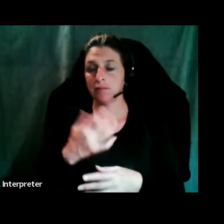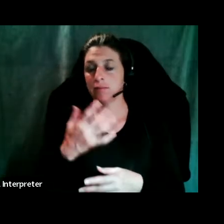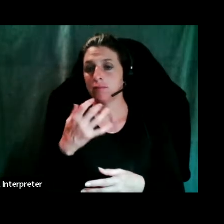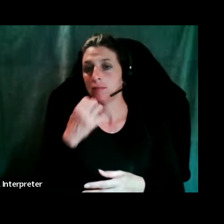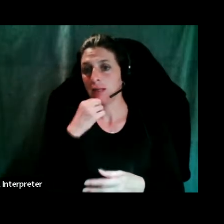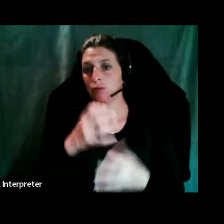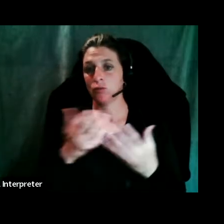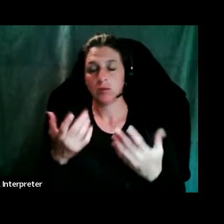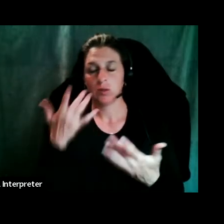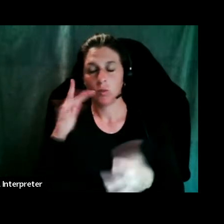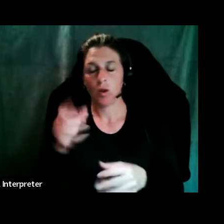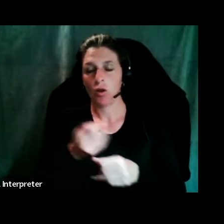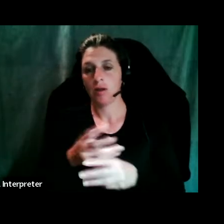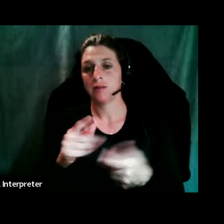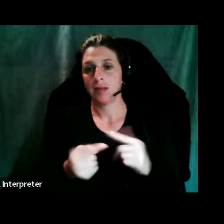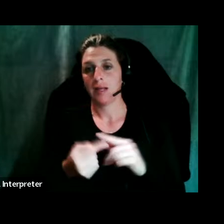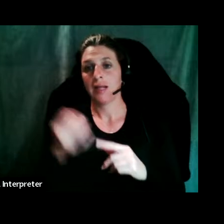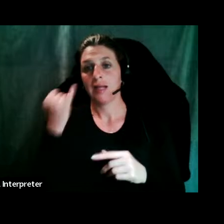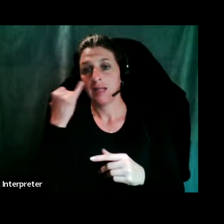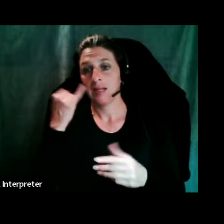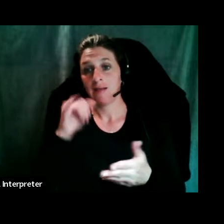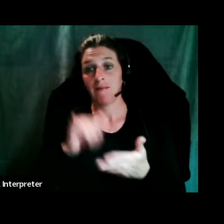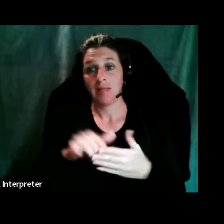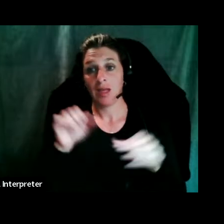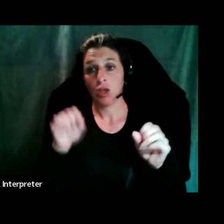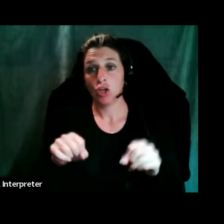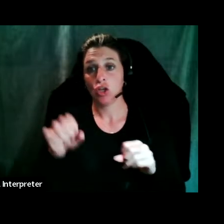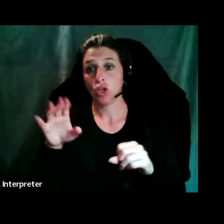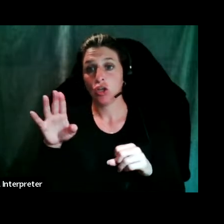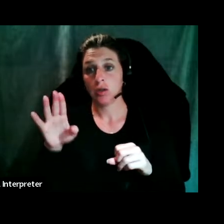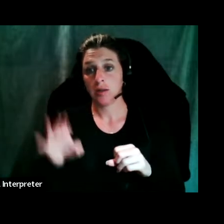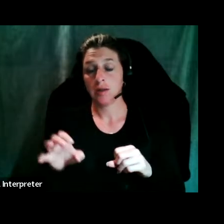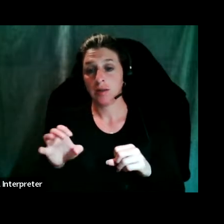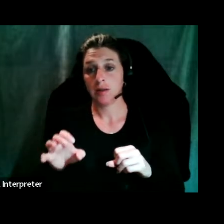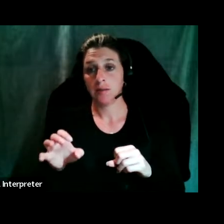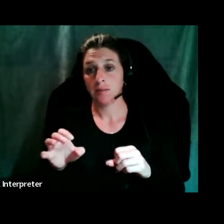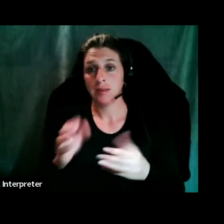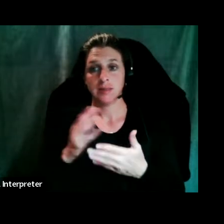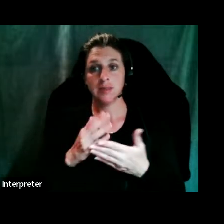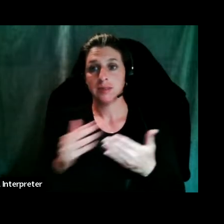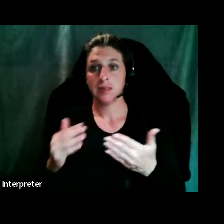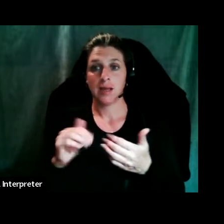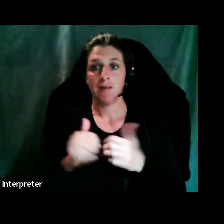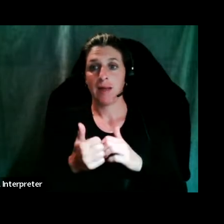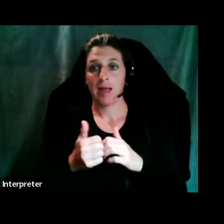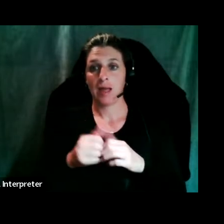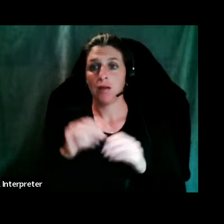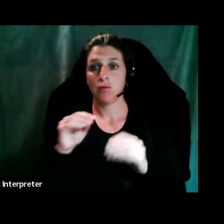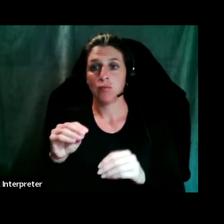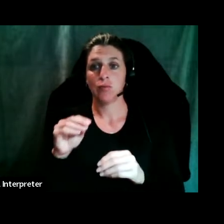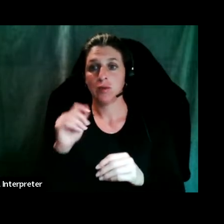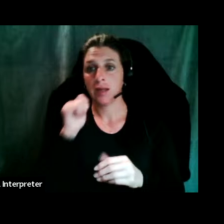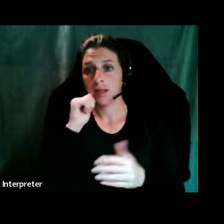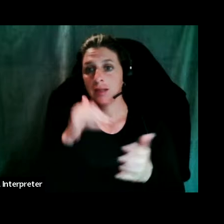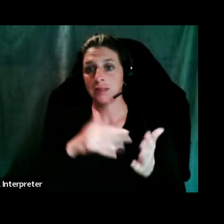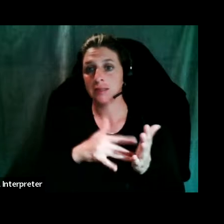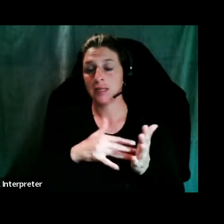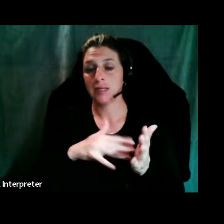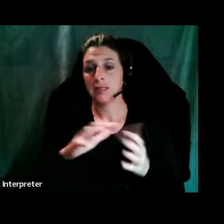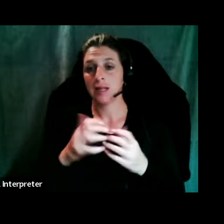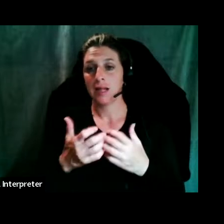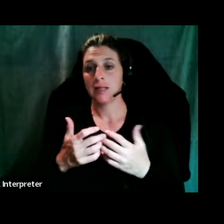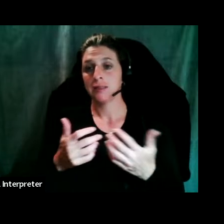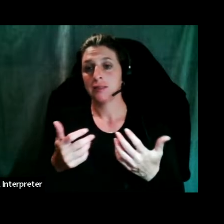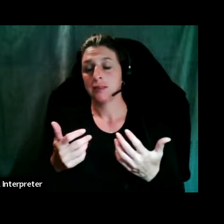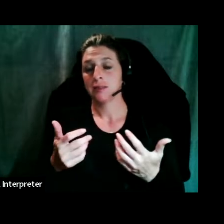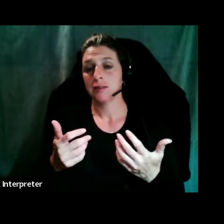pain. But that would, if that could be put somehow into the ethnic studies class. I'm not sure. There is something like